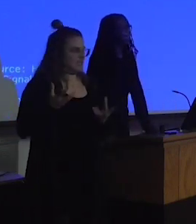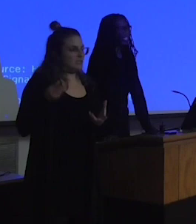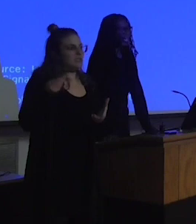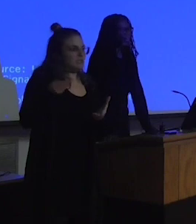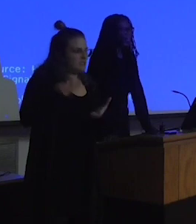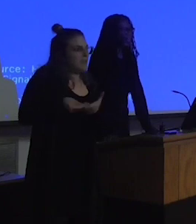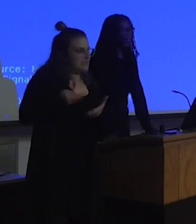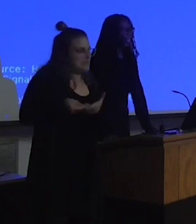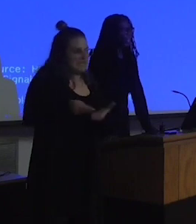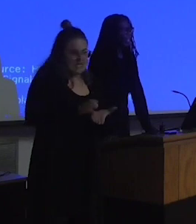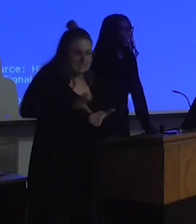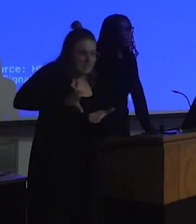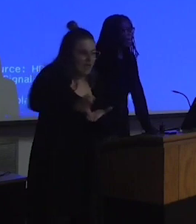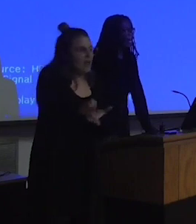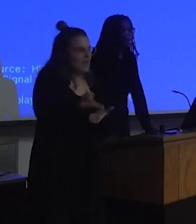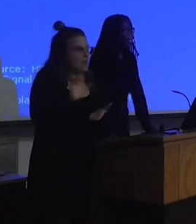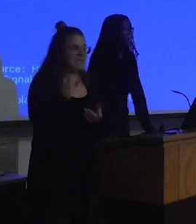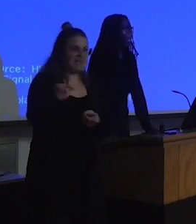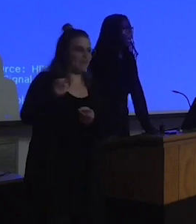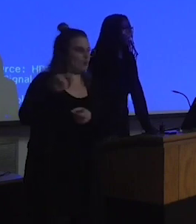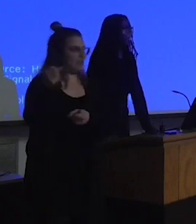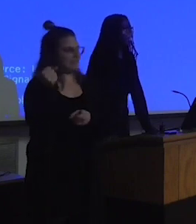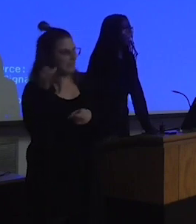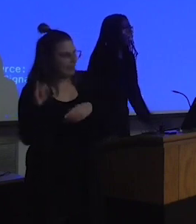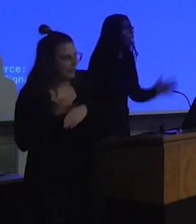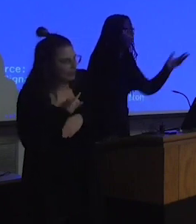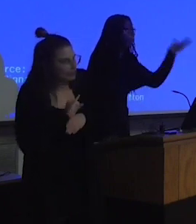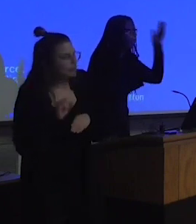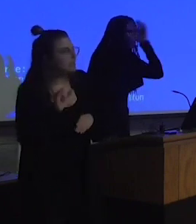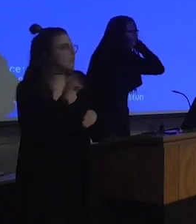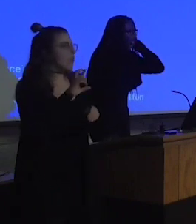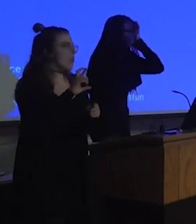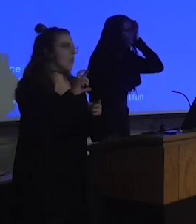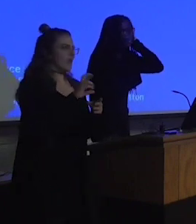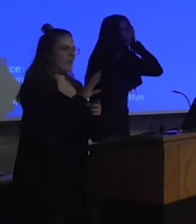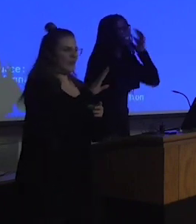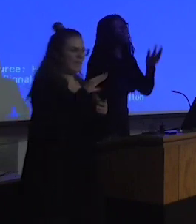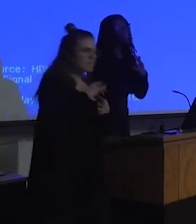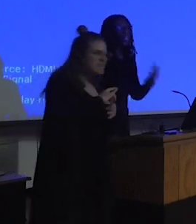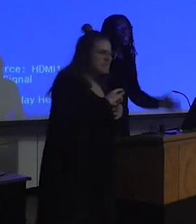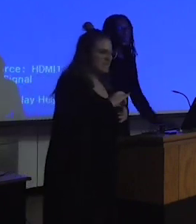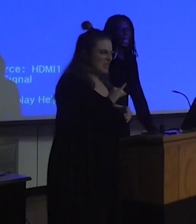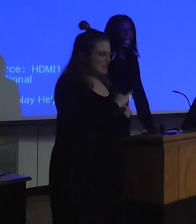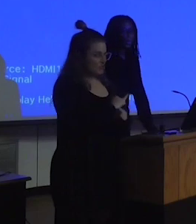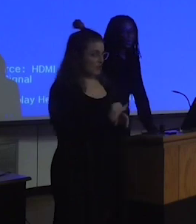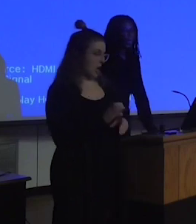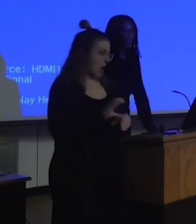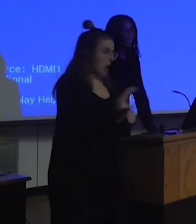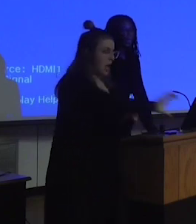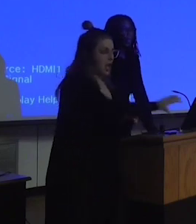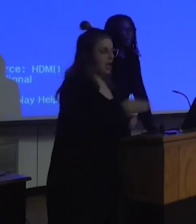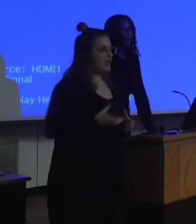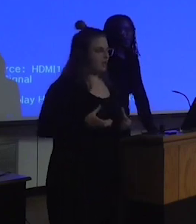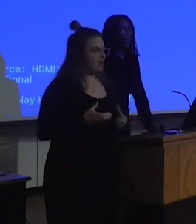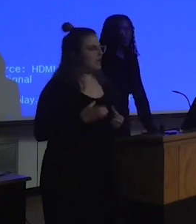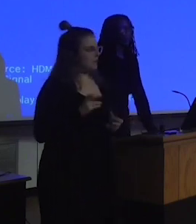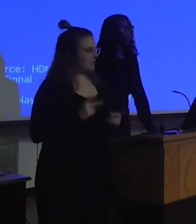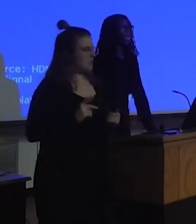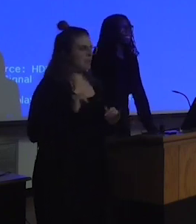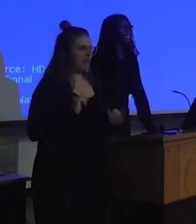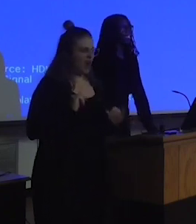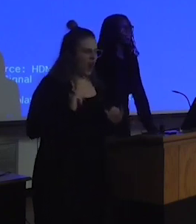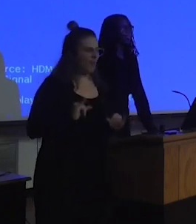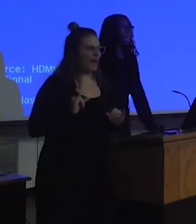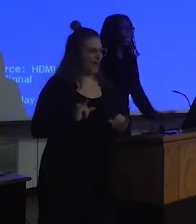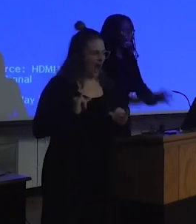like, you know, that we give to the dairy industry and the, like, you know, and the beef industry, These are things that resonate with people who are